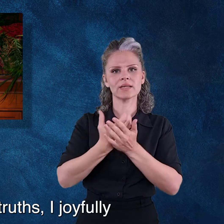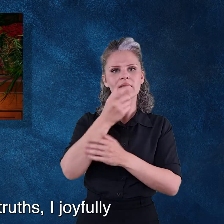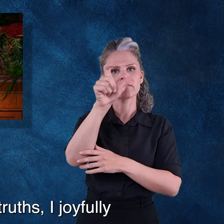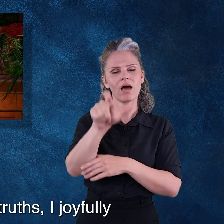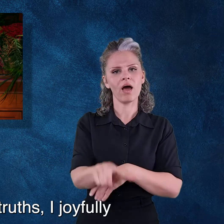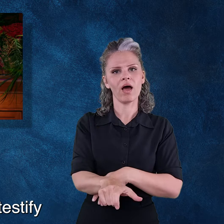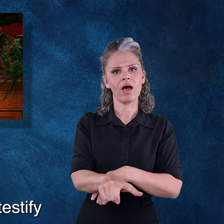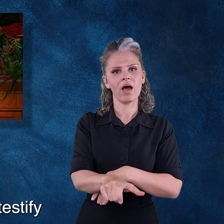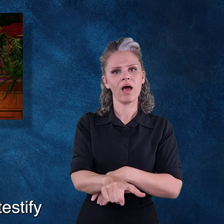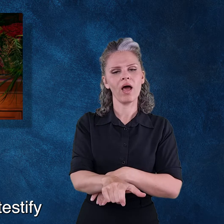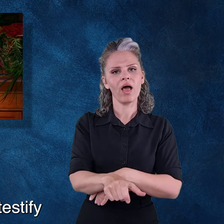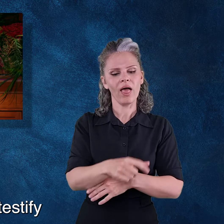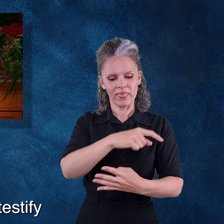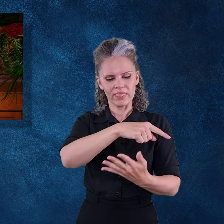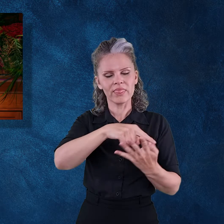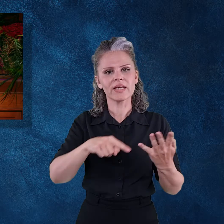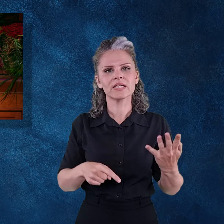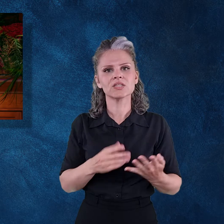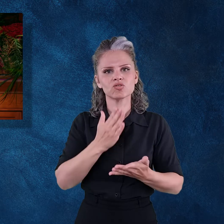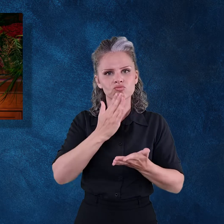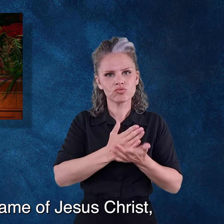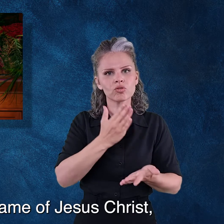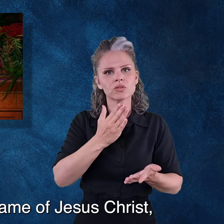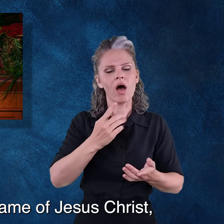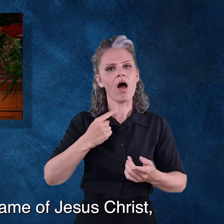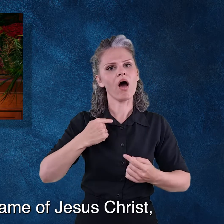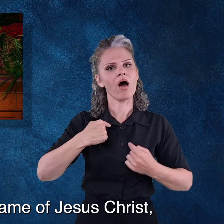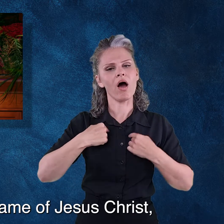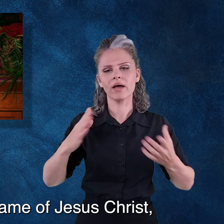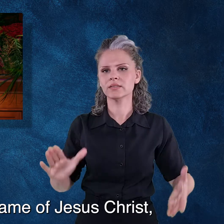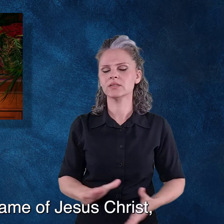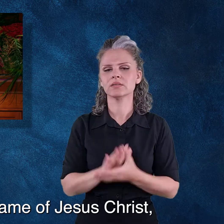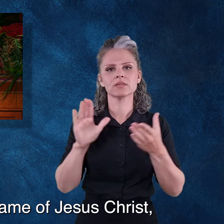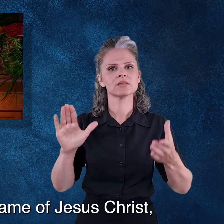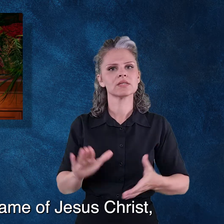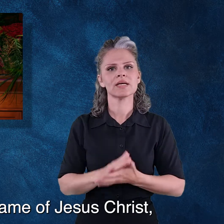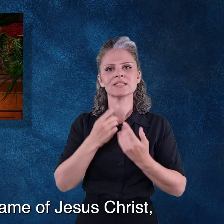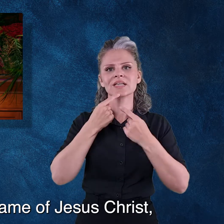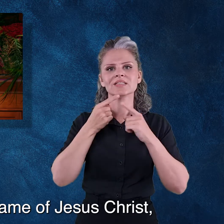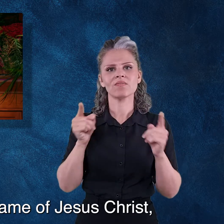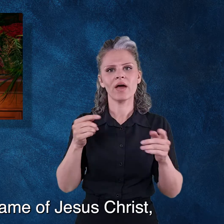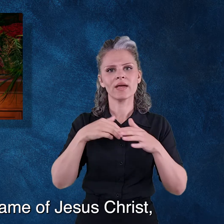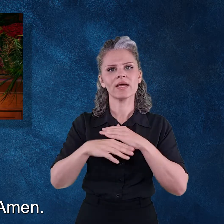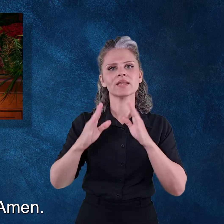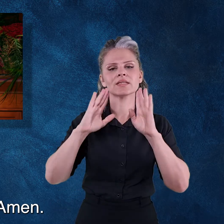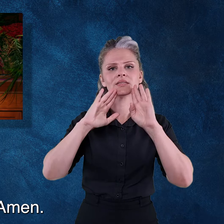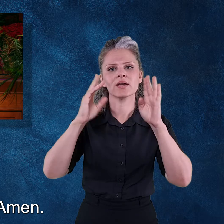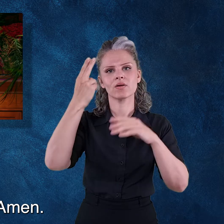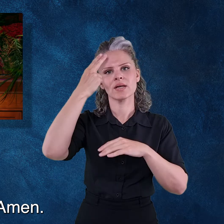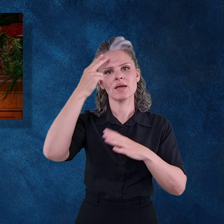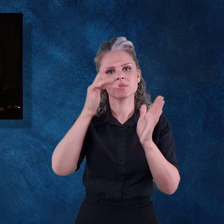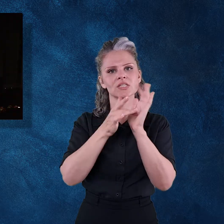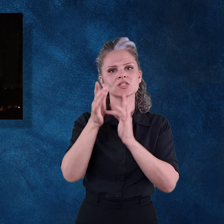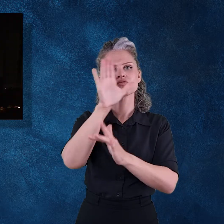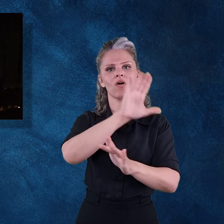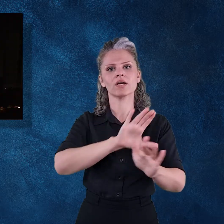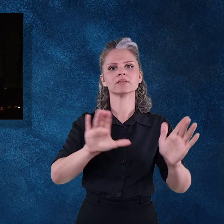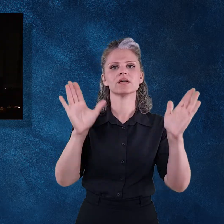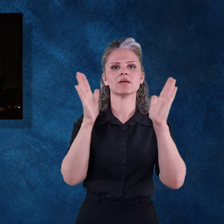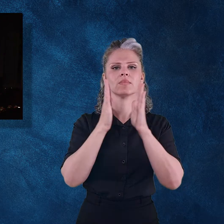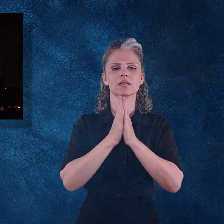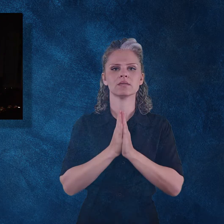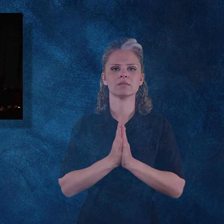I joyfully testify in the sacred name of Jesus Christ. Amen. Amen.